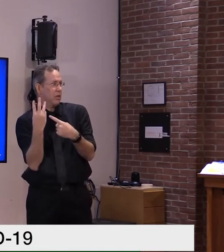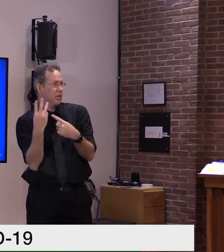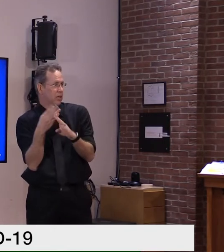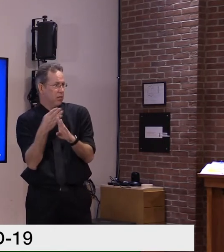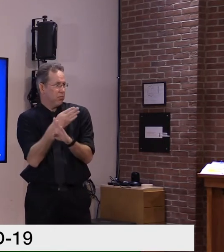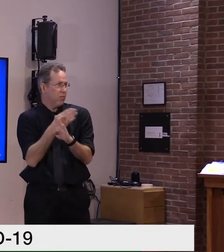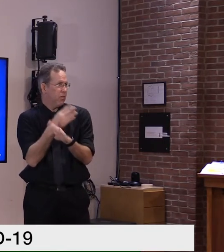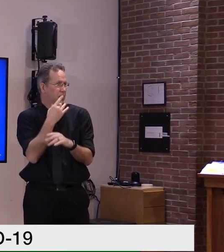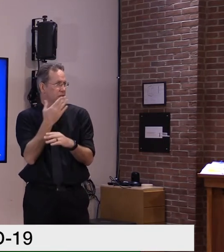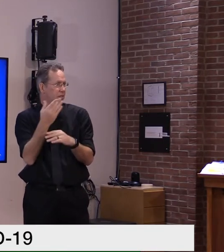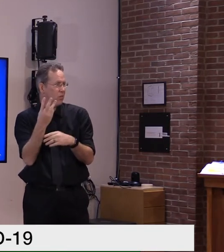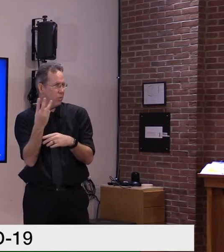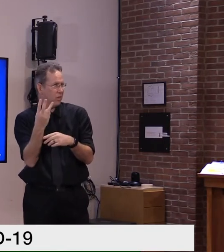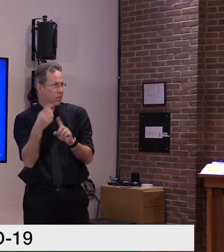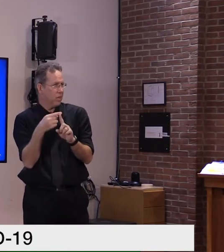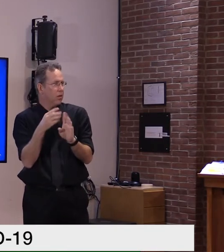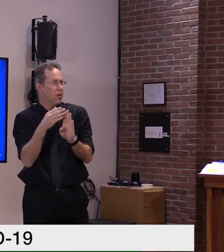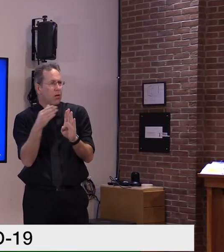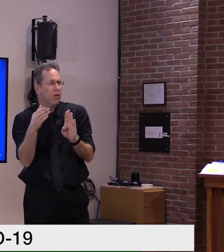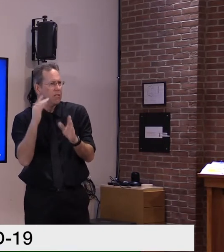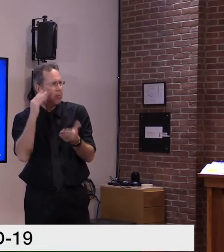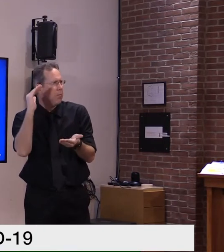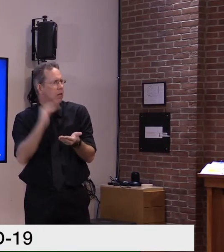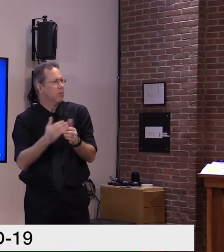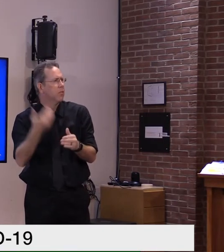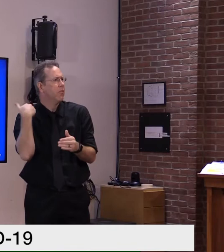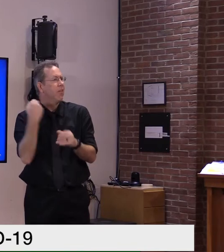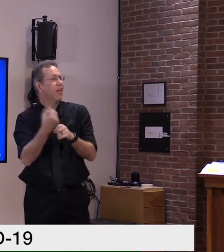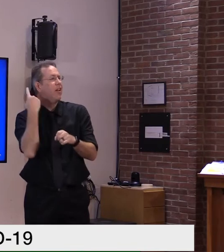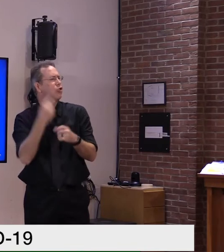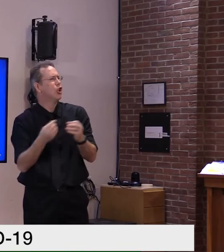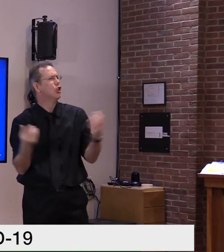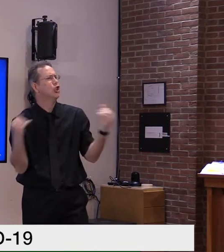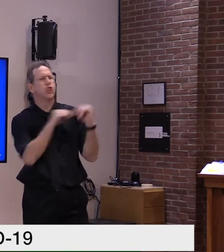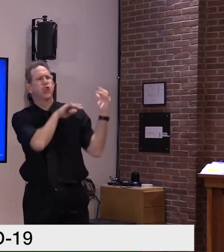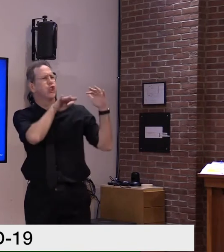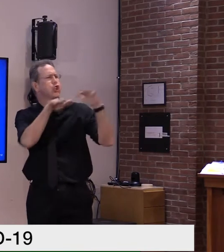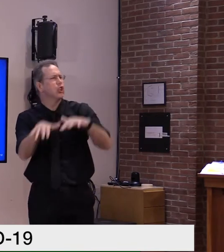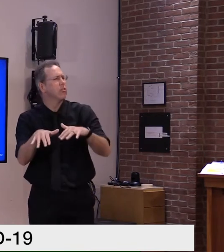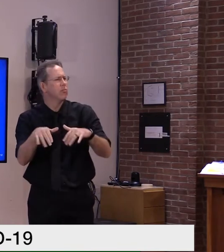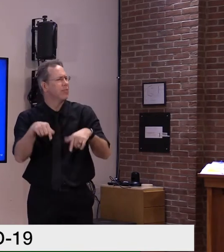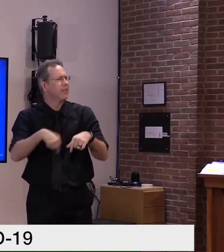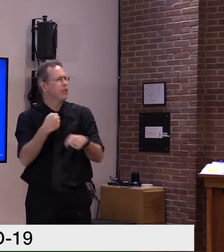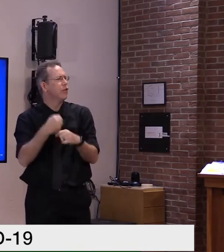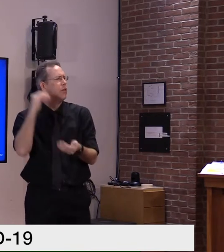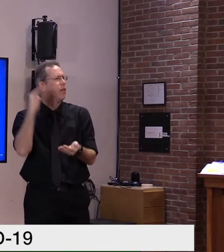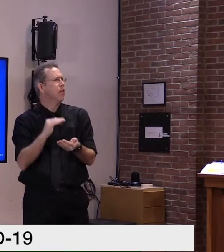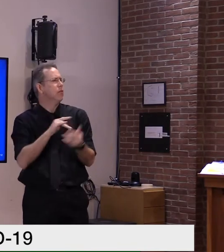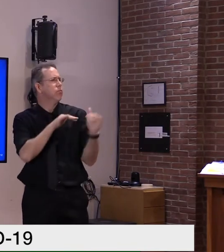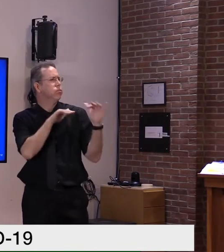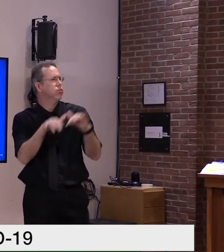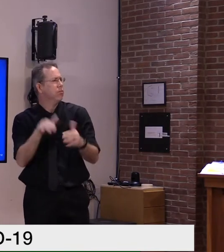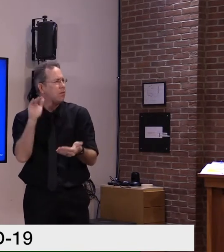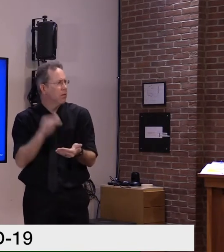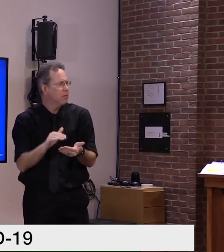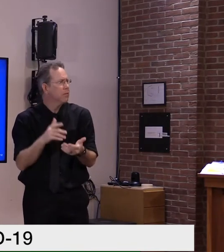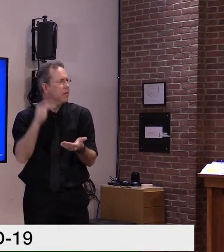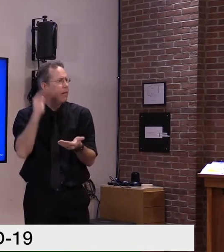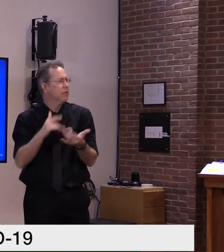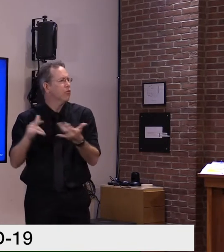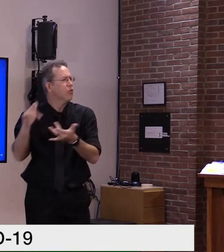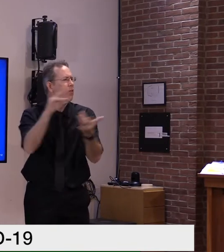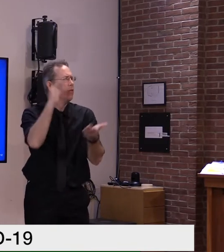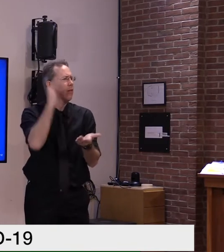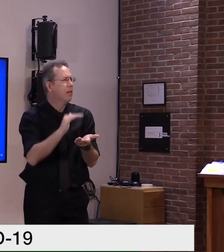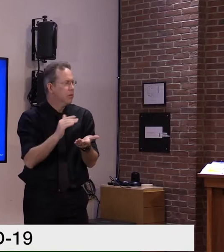and down 55% on Thanksgiving Day. Similarly, Vermonters traveling out of state was a